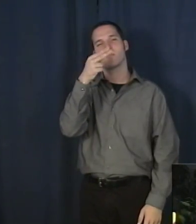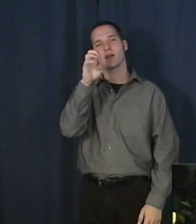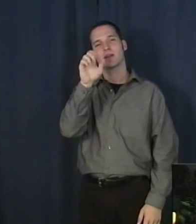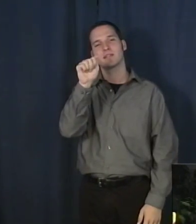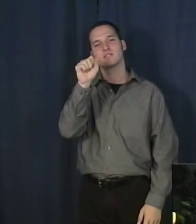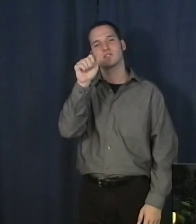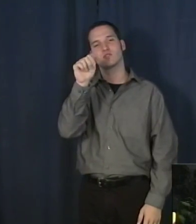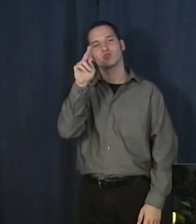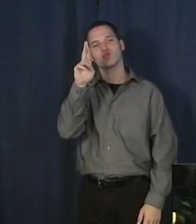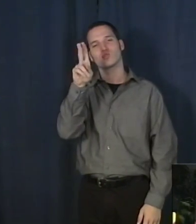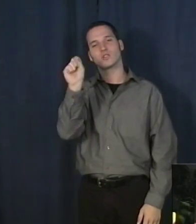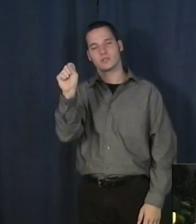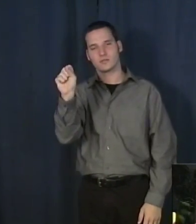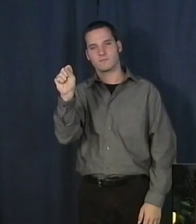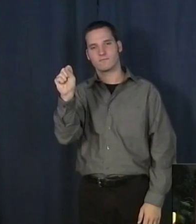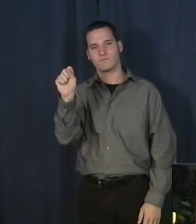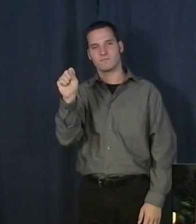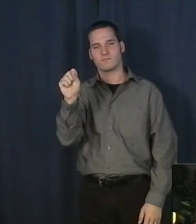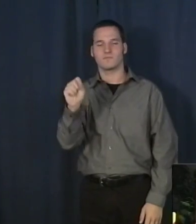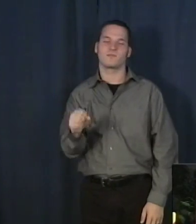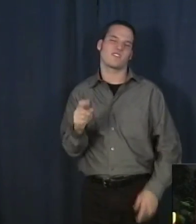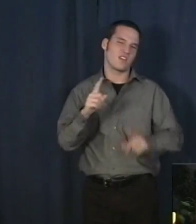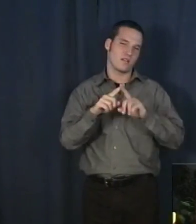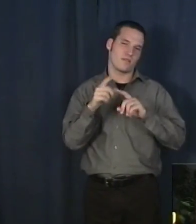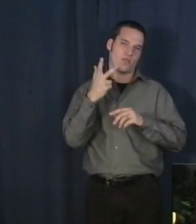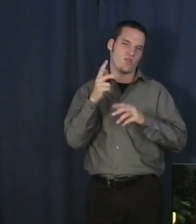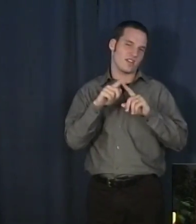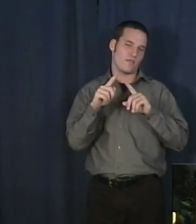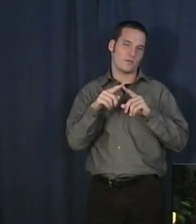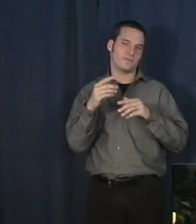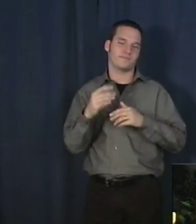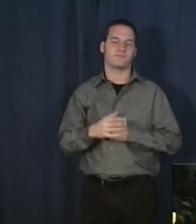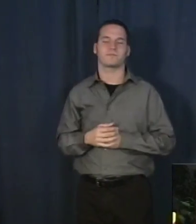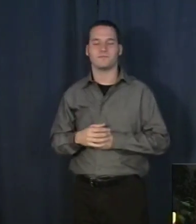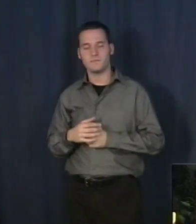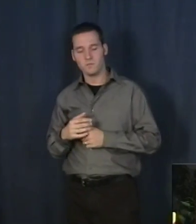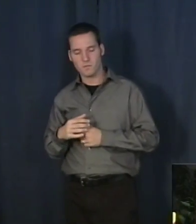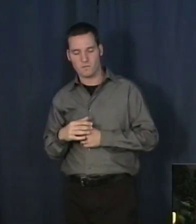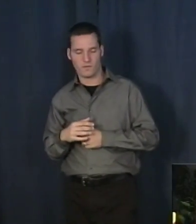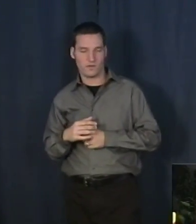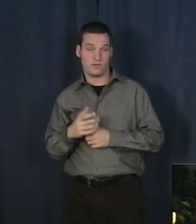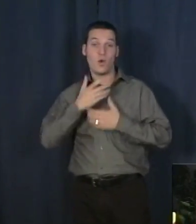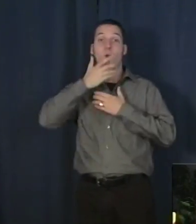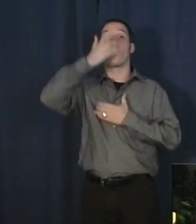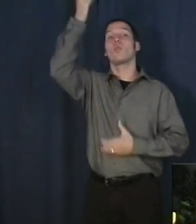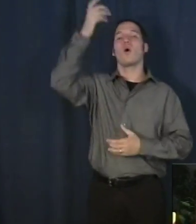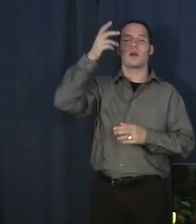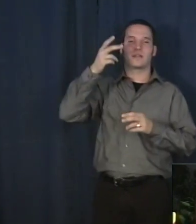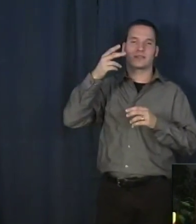there are 13 different long-necked dinosaurs. The Brachiosaur, the Cetosaur, the Mamenchosaur, the Seismosaur, the Supersaur, the Apatosaur, the Blondosaur.